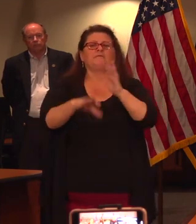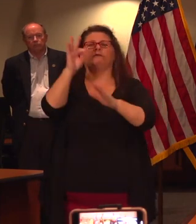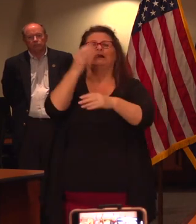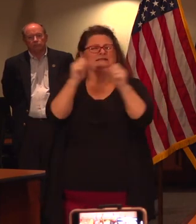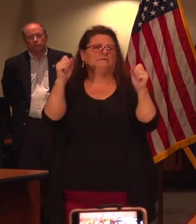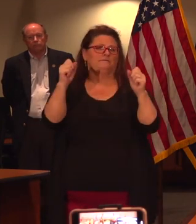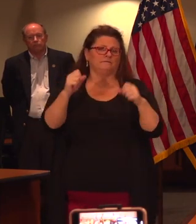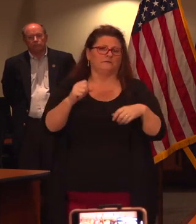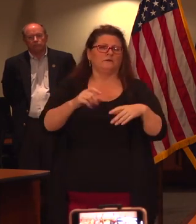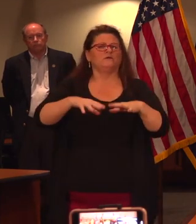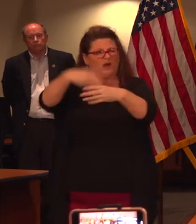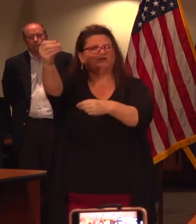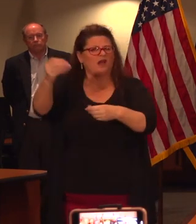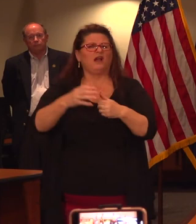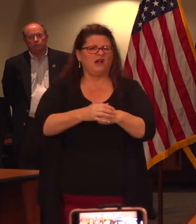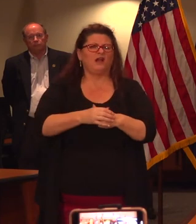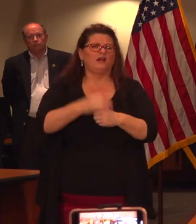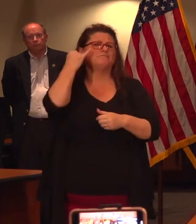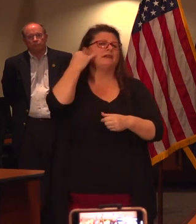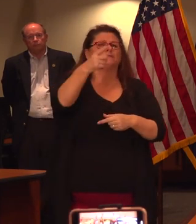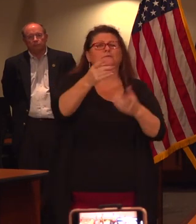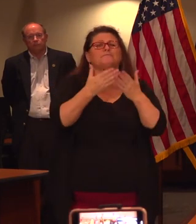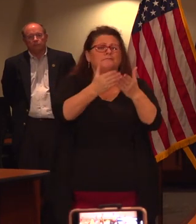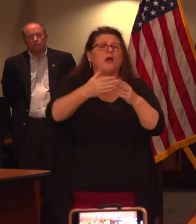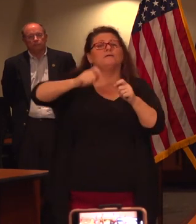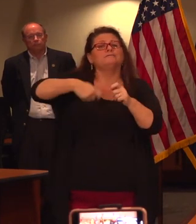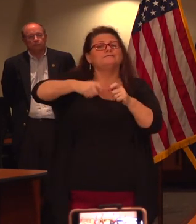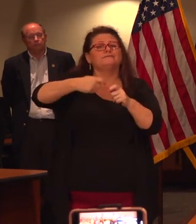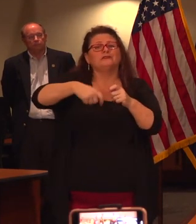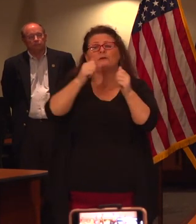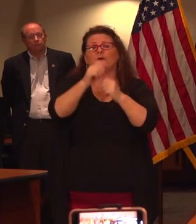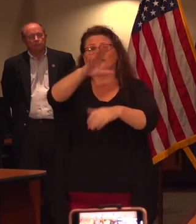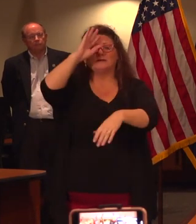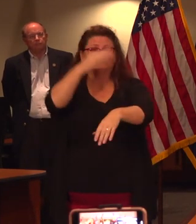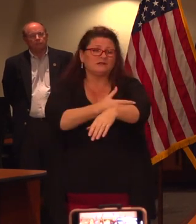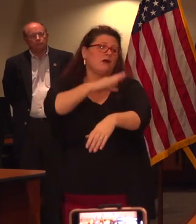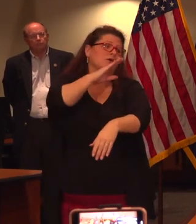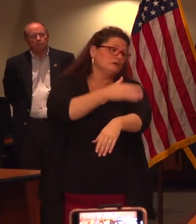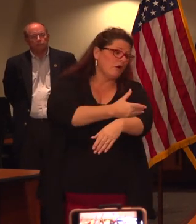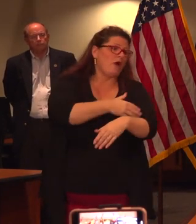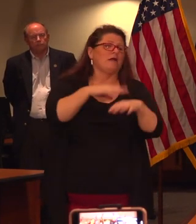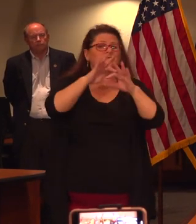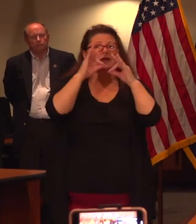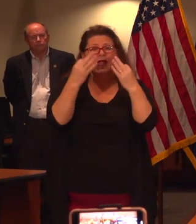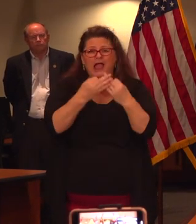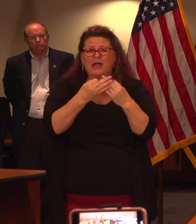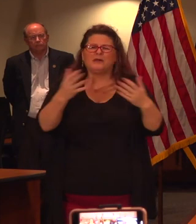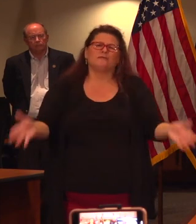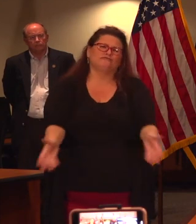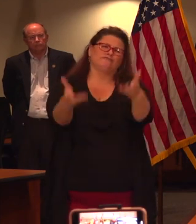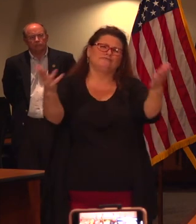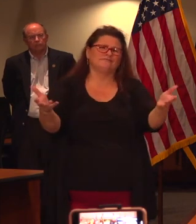And if you're on a boat fishing with your son or your daughter or your family, there's